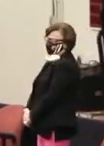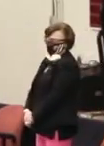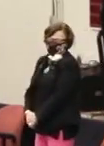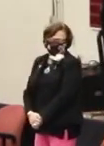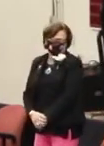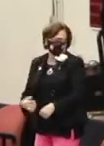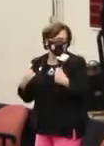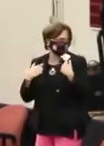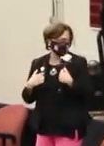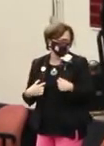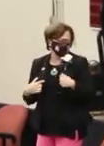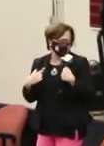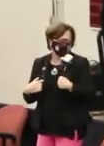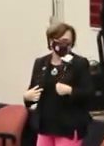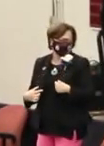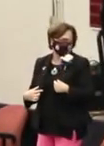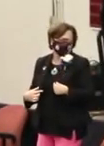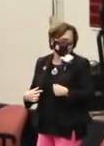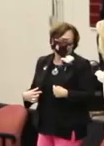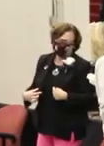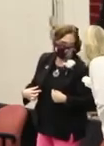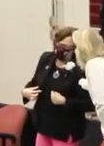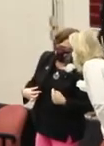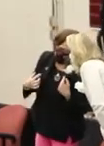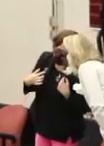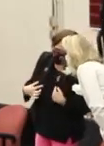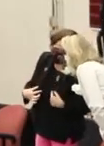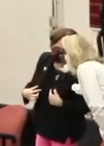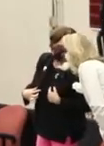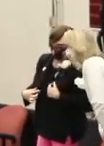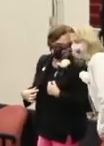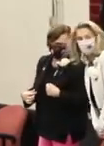Damian David Brown.